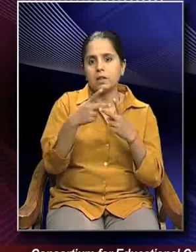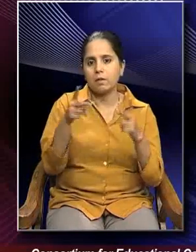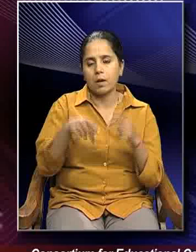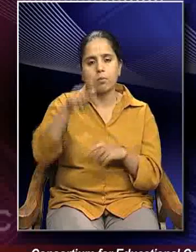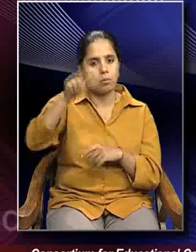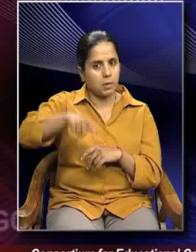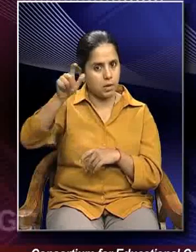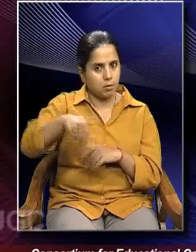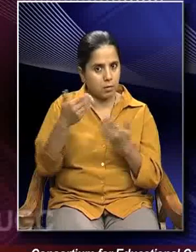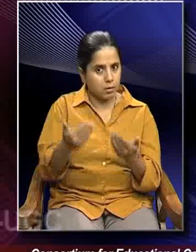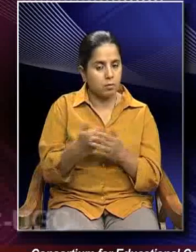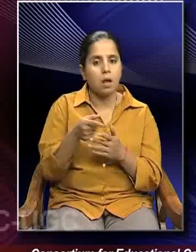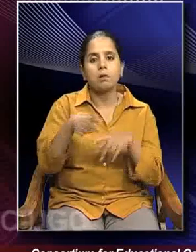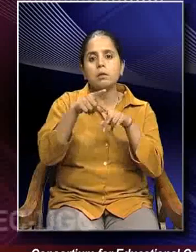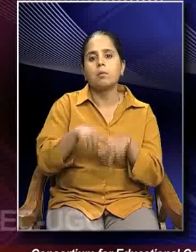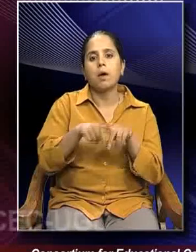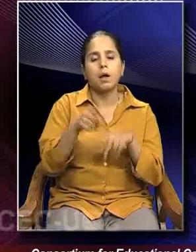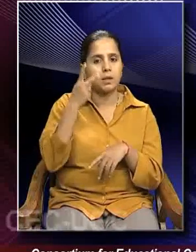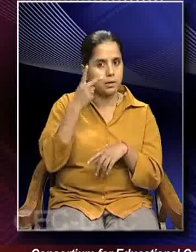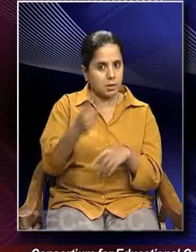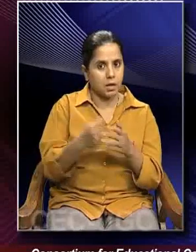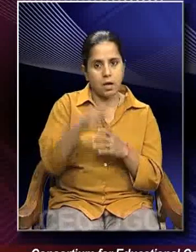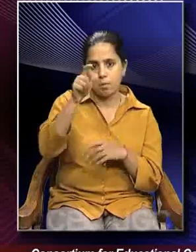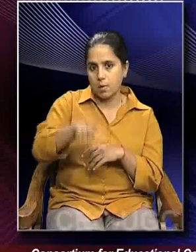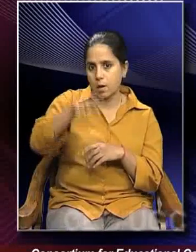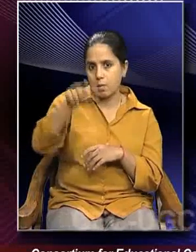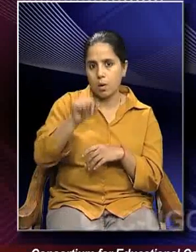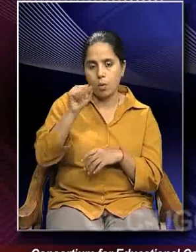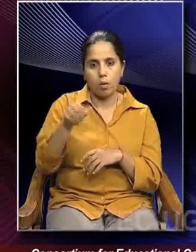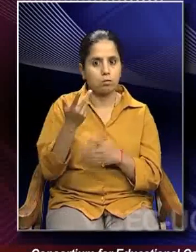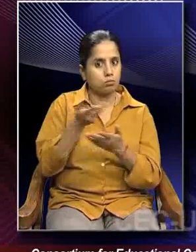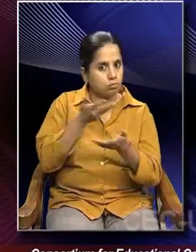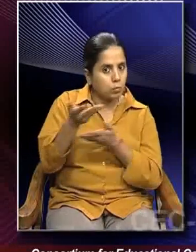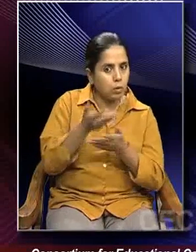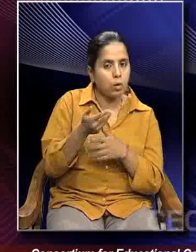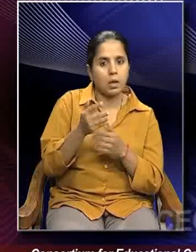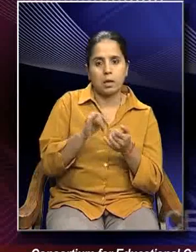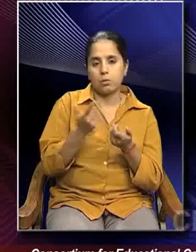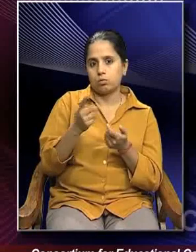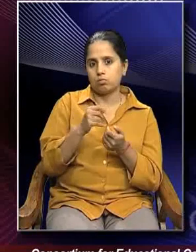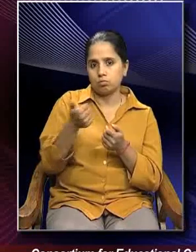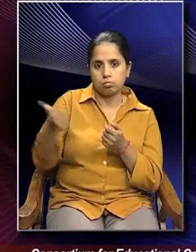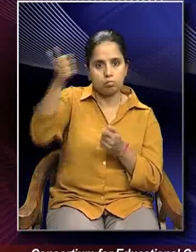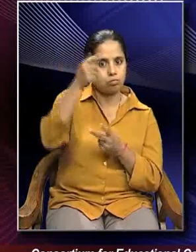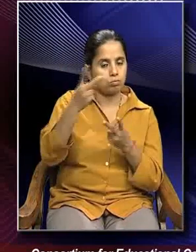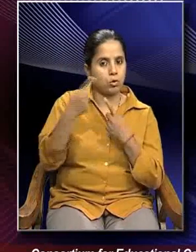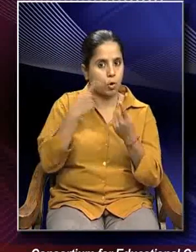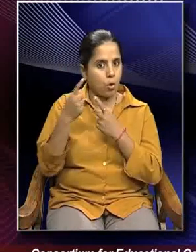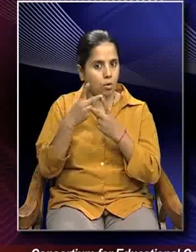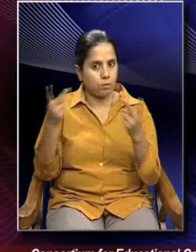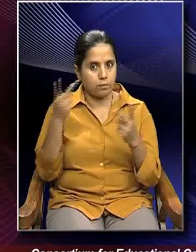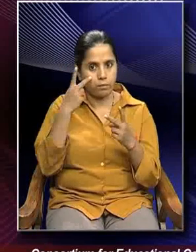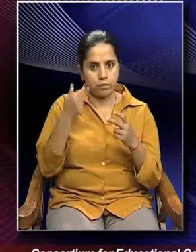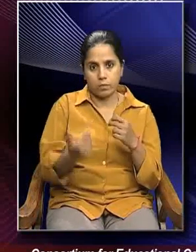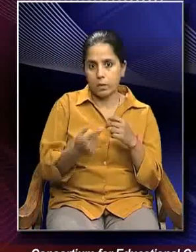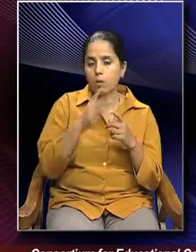people will depend on their individual interaction with the state. And similarly, the concept